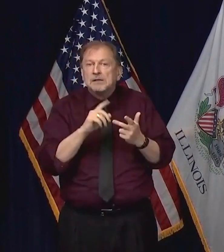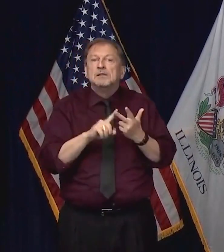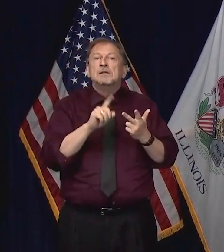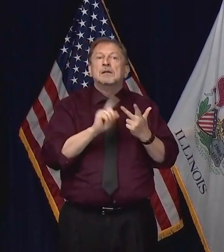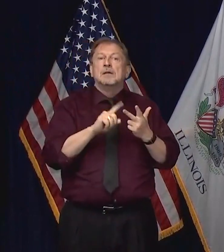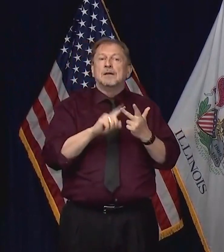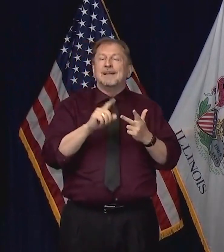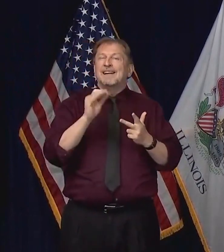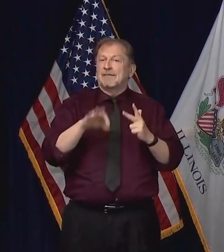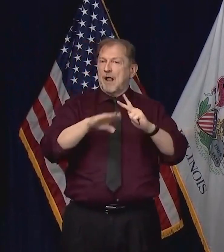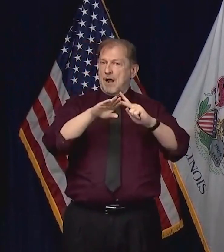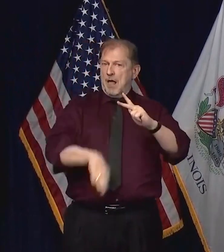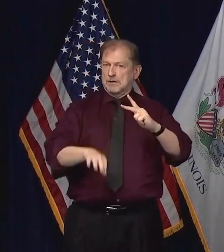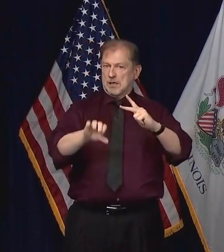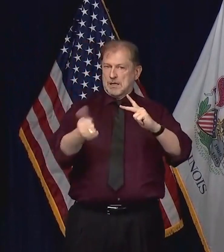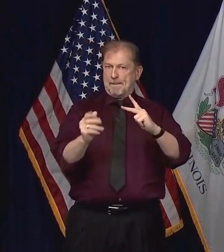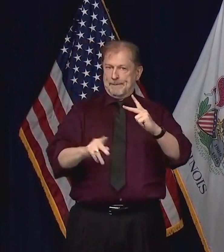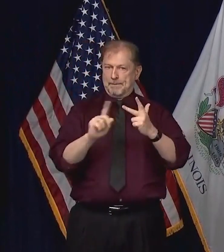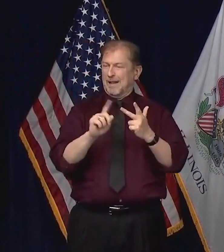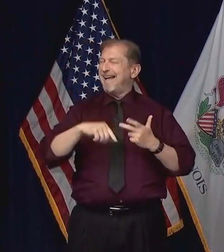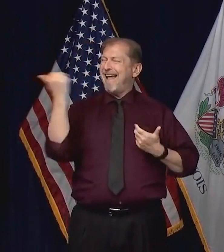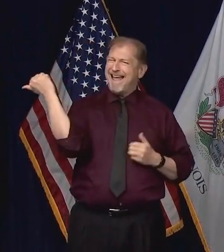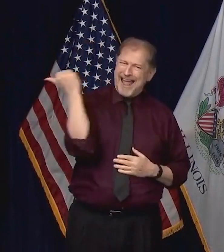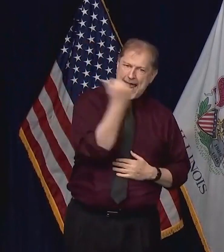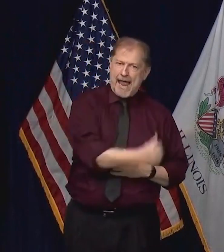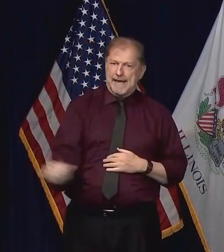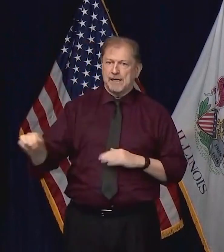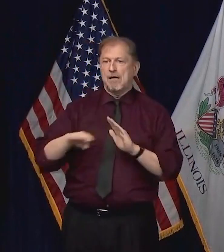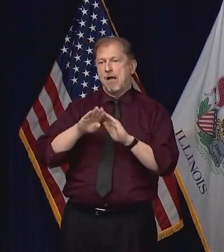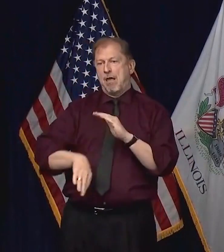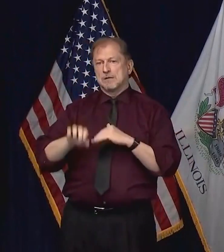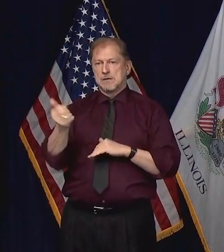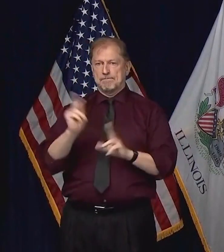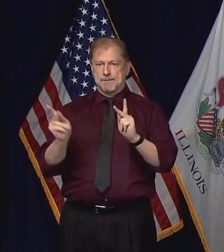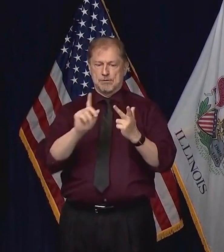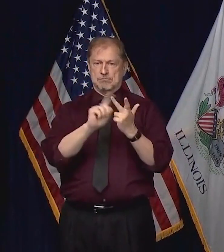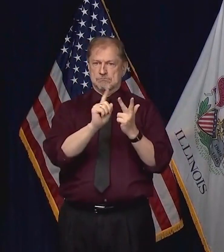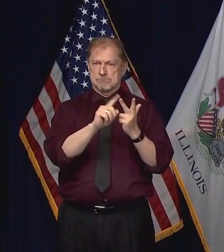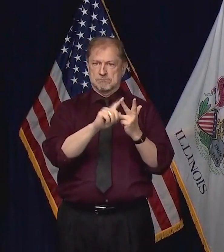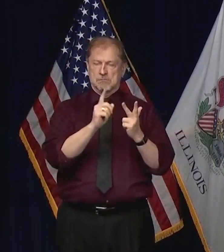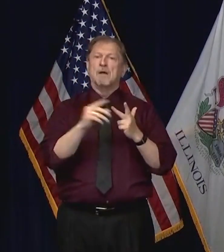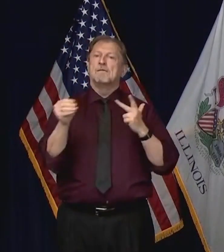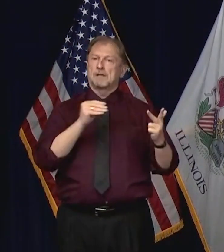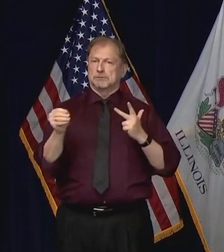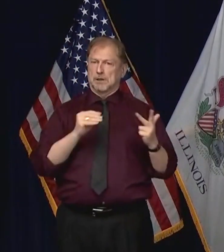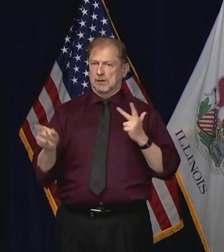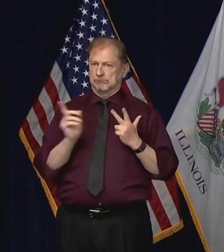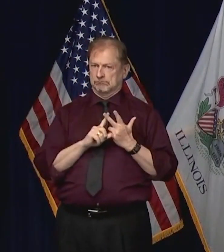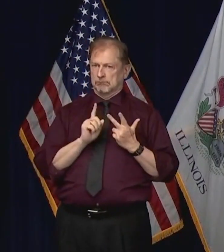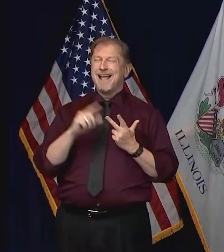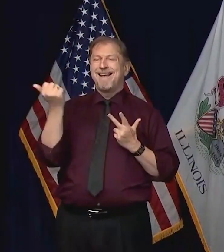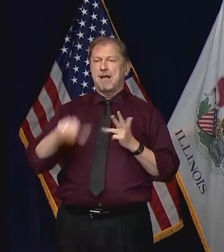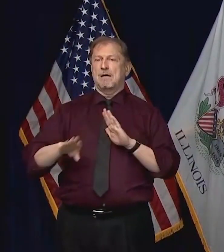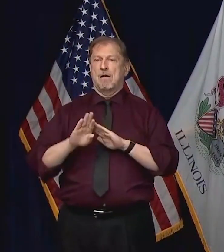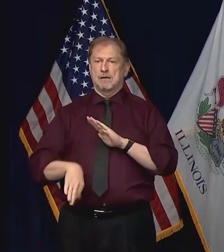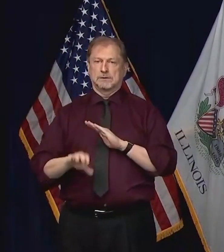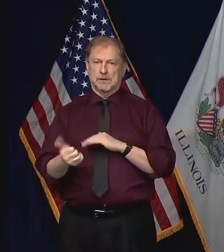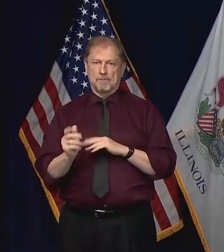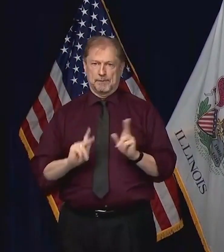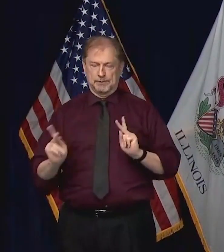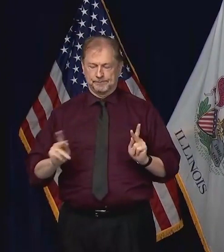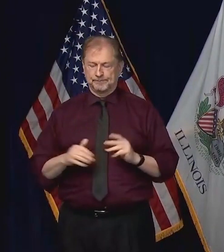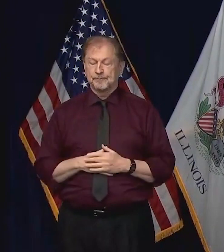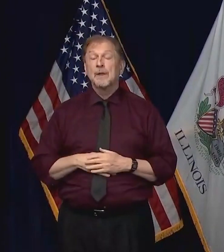10 people or fewer can take place during this phase. And I want to stress this point. Even